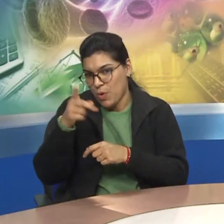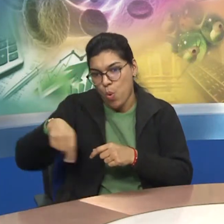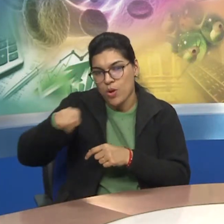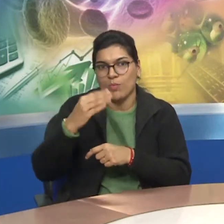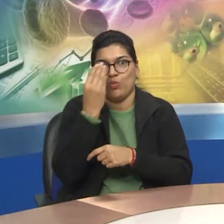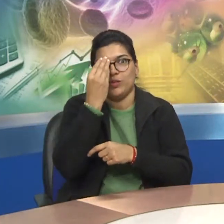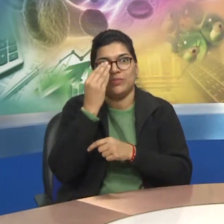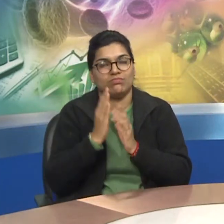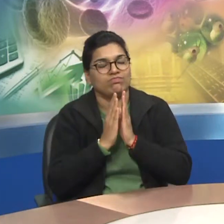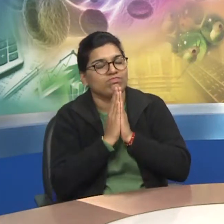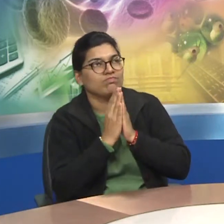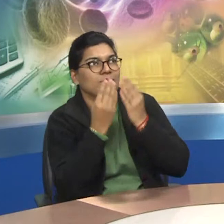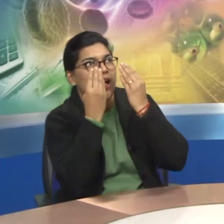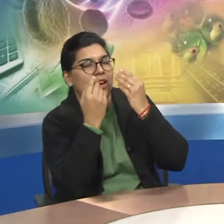is also worshipped.